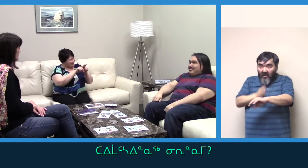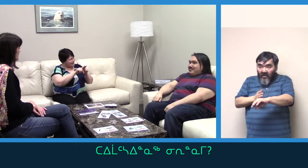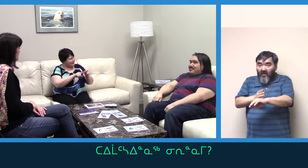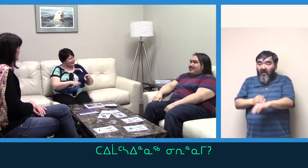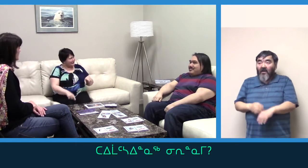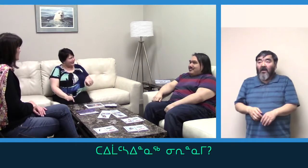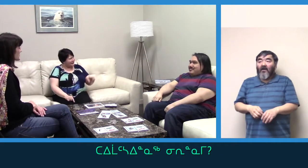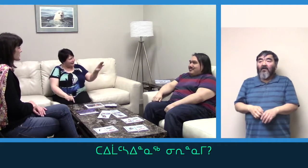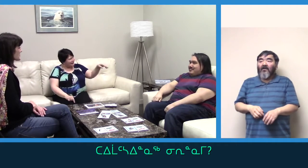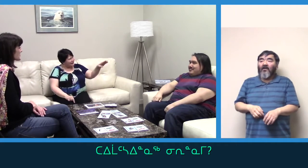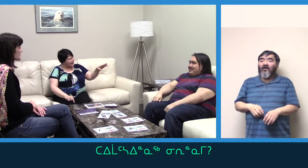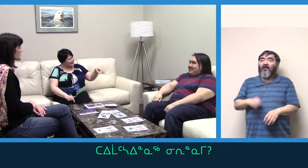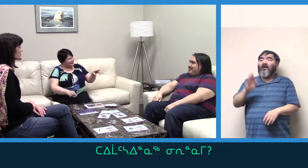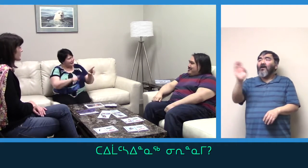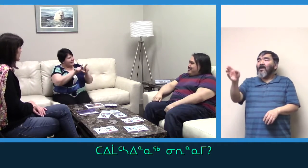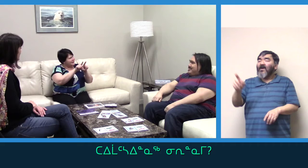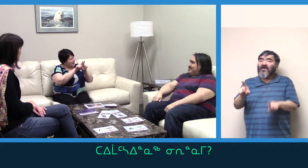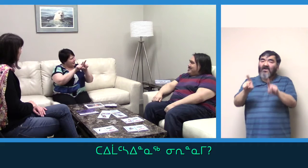same